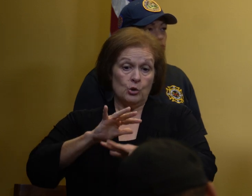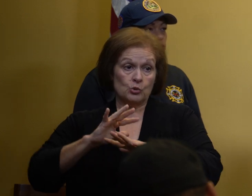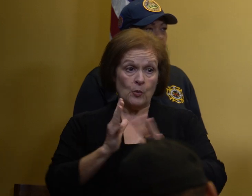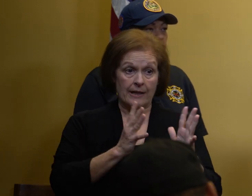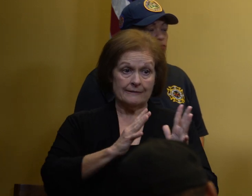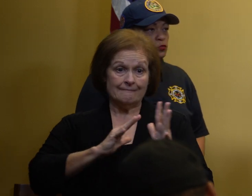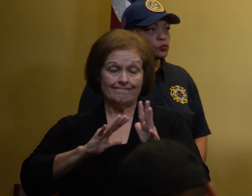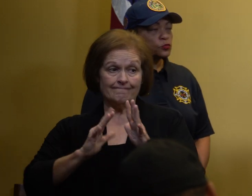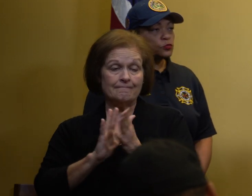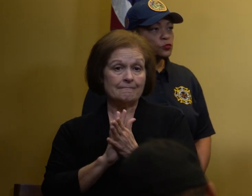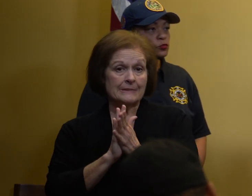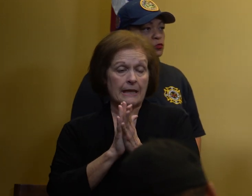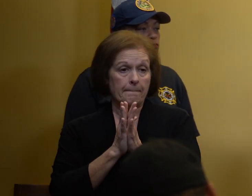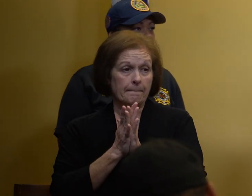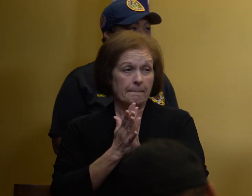become,